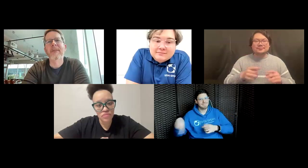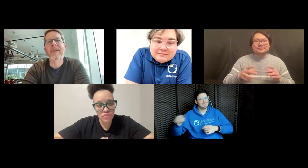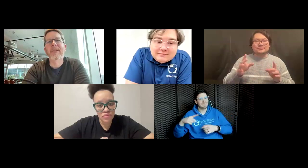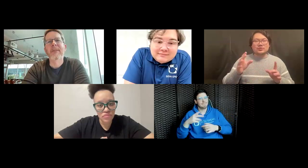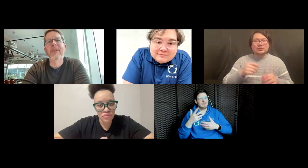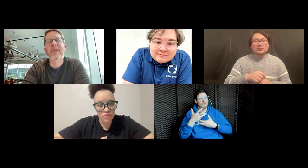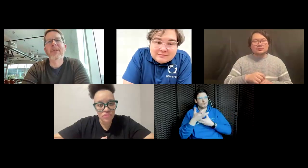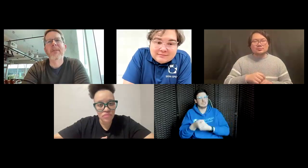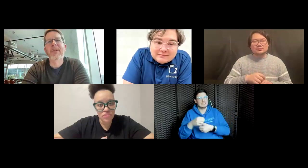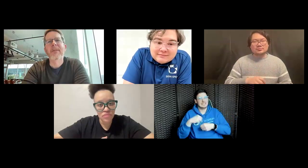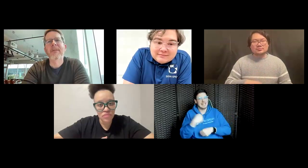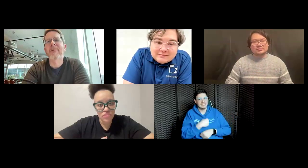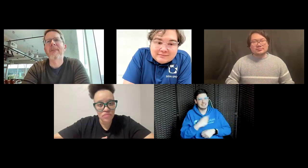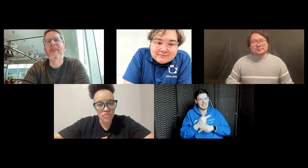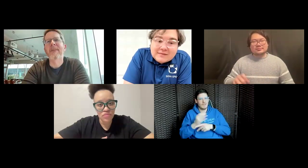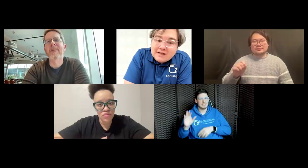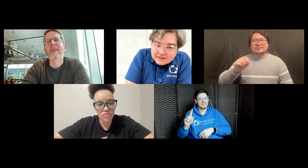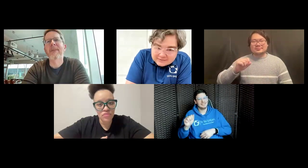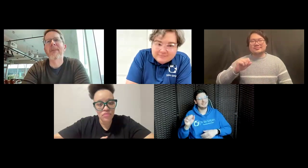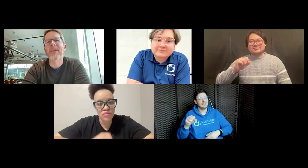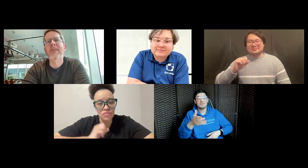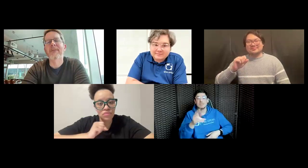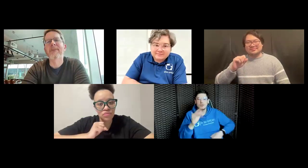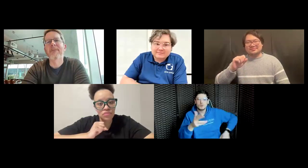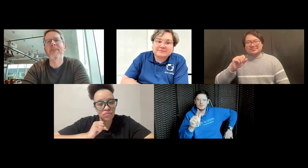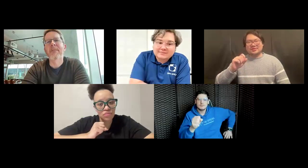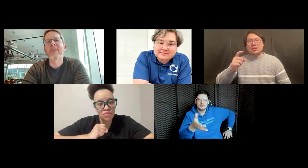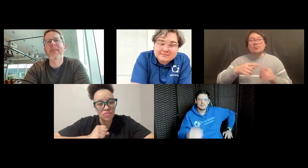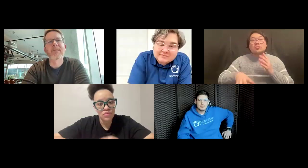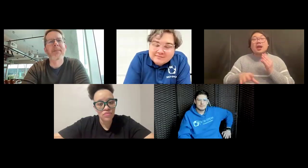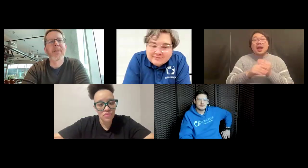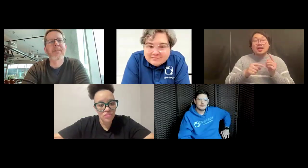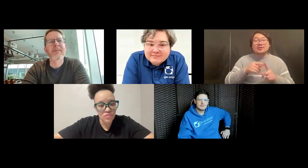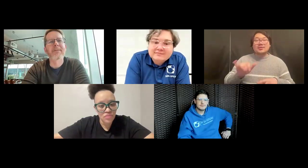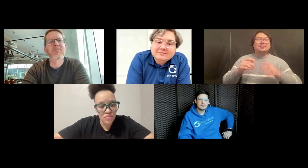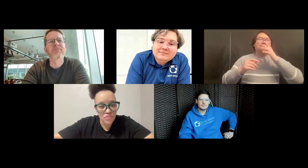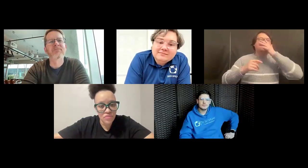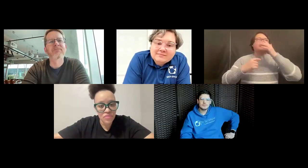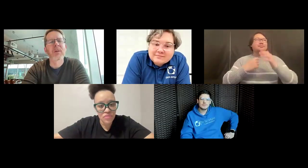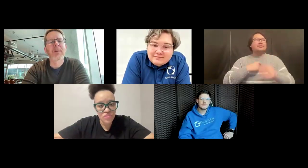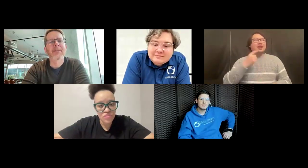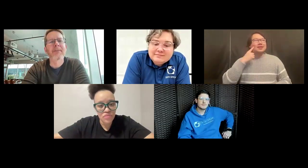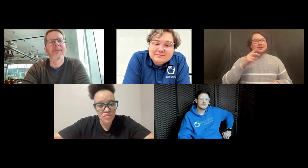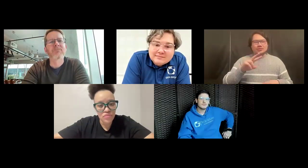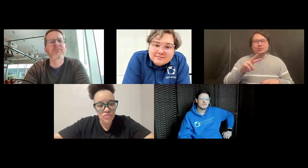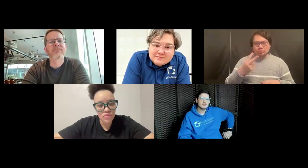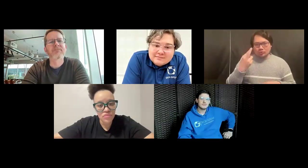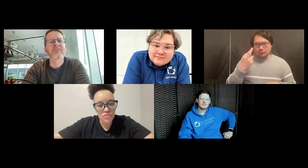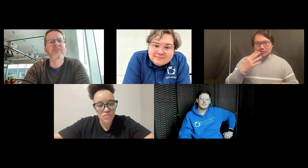not sure if anyone else has anything to add about that. Brian is saying yes. That's also related to trust. Oops, sorry, Nicholas, did you want to say something? Yeah. I